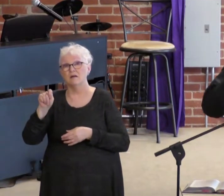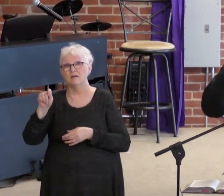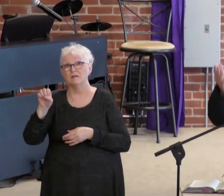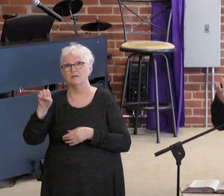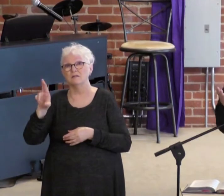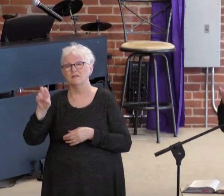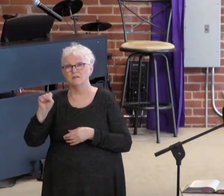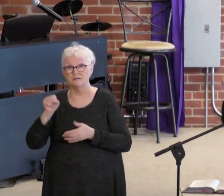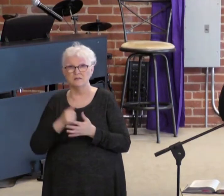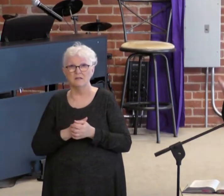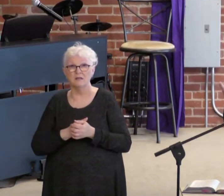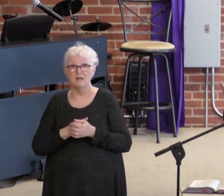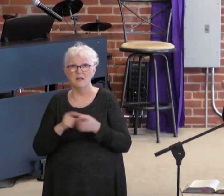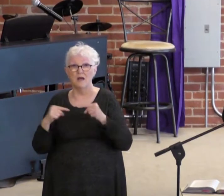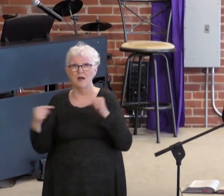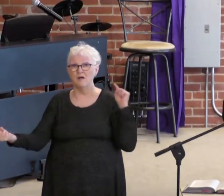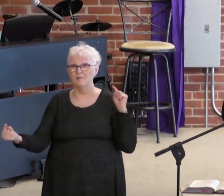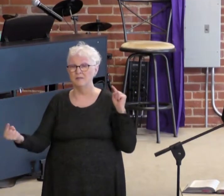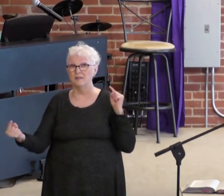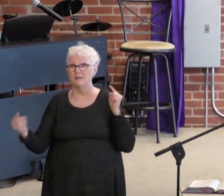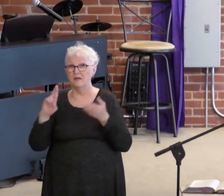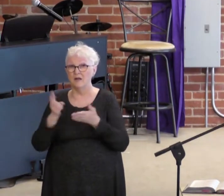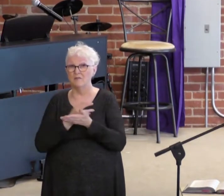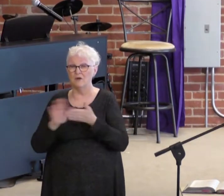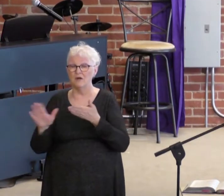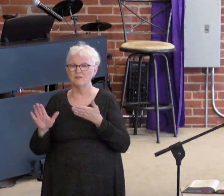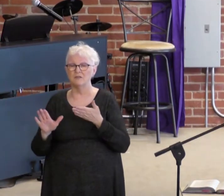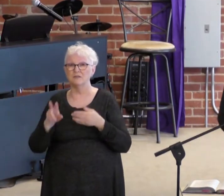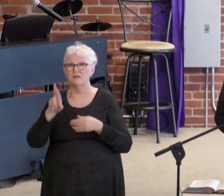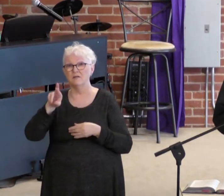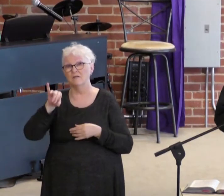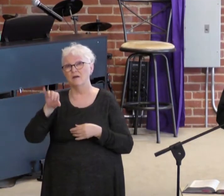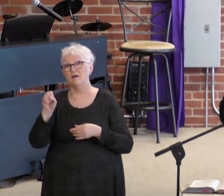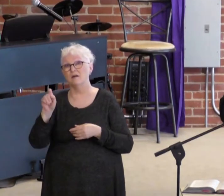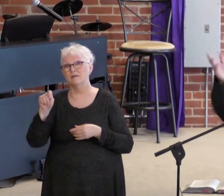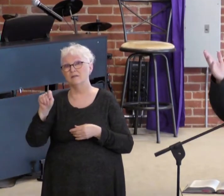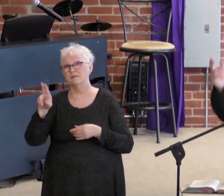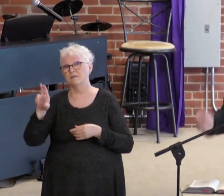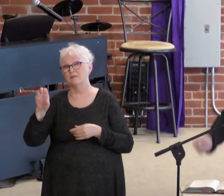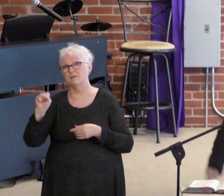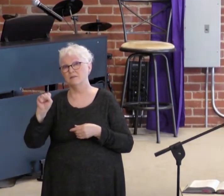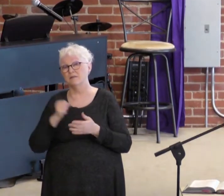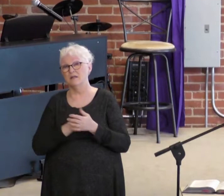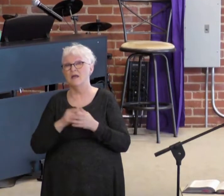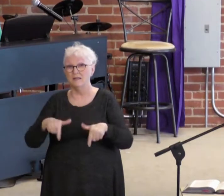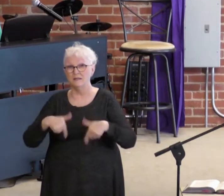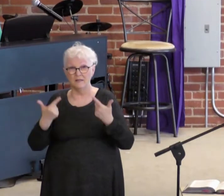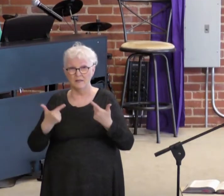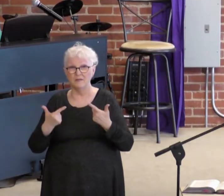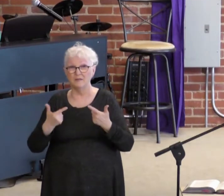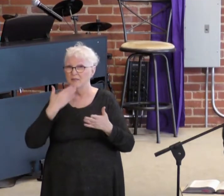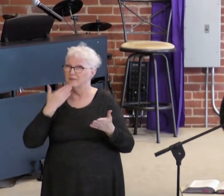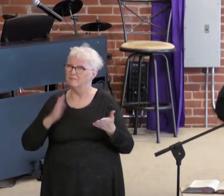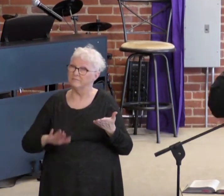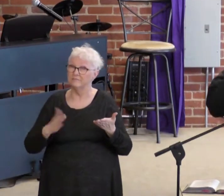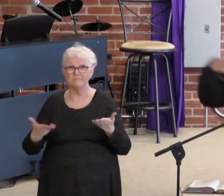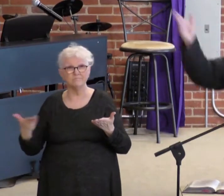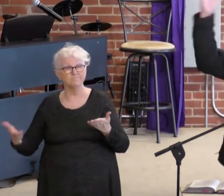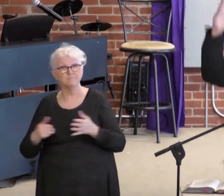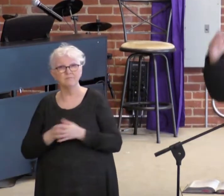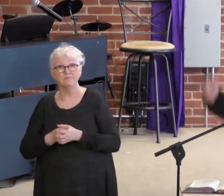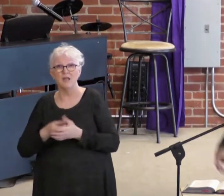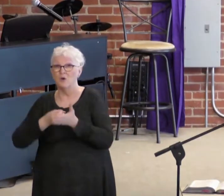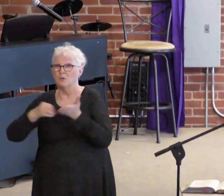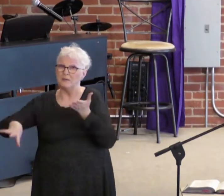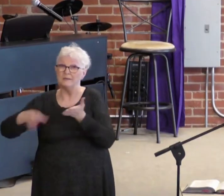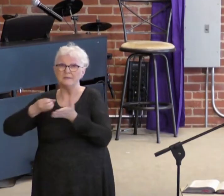but it's about the opposite of righteous. Riotous living means pretty bad stuff. I mean, he just